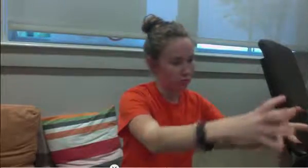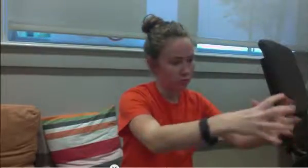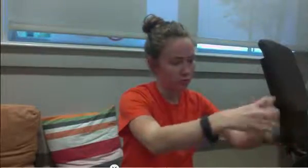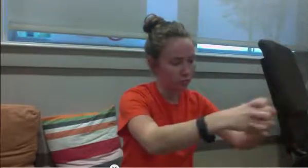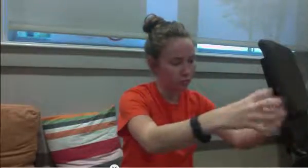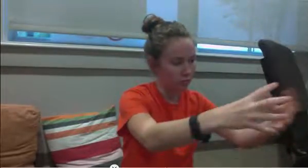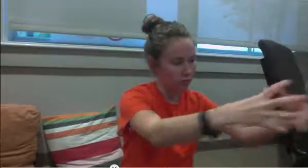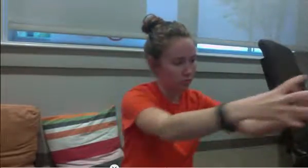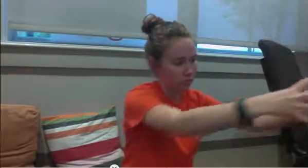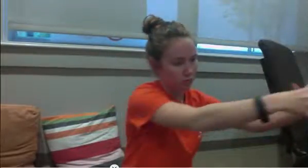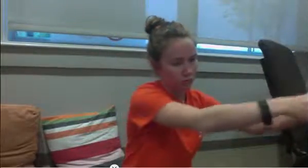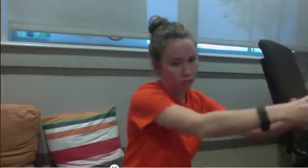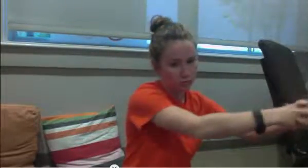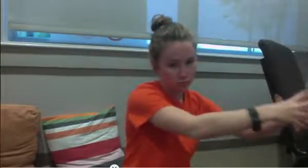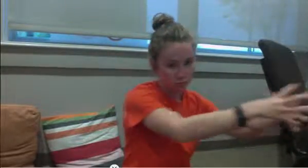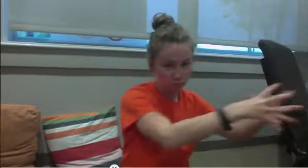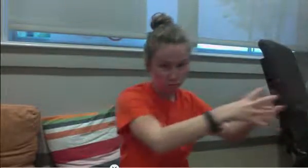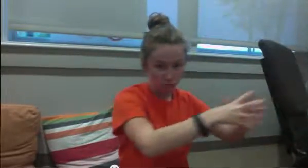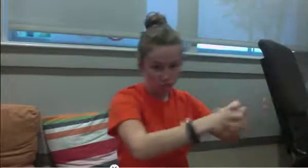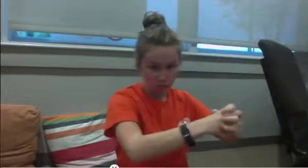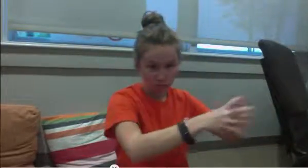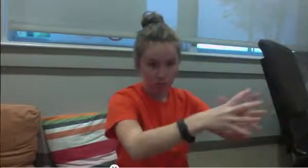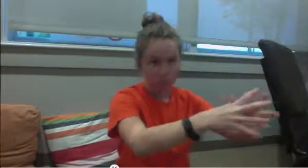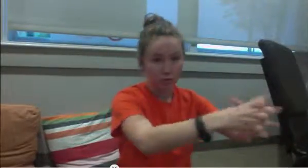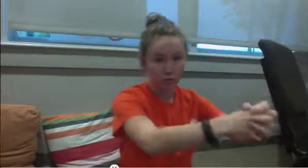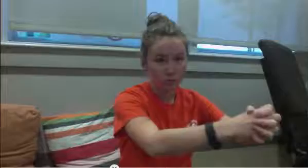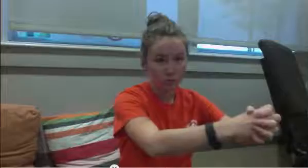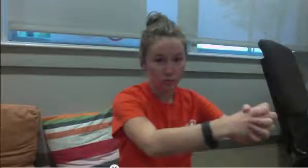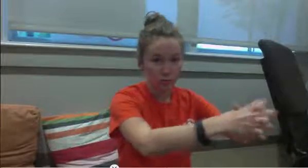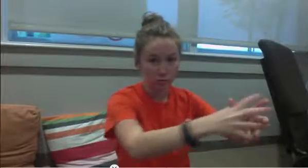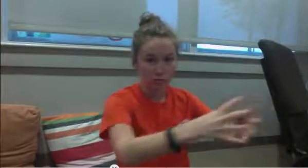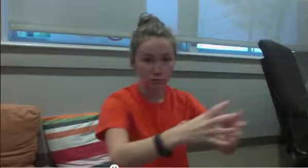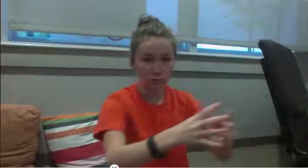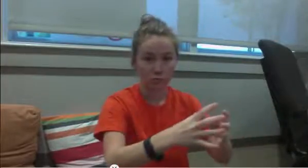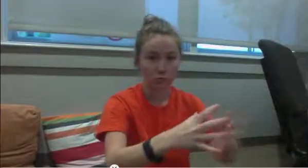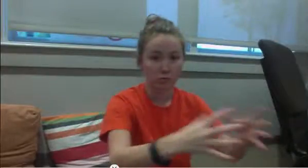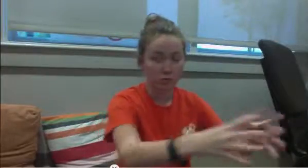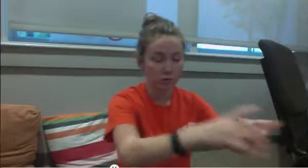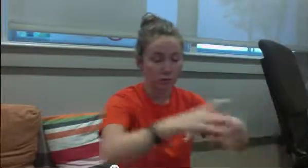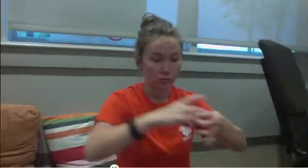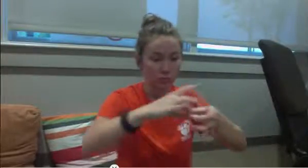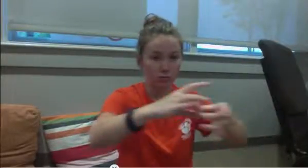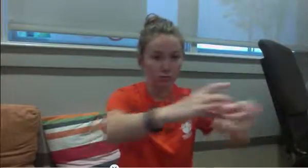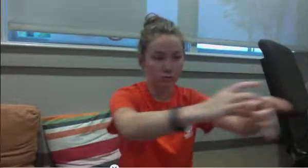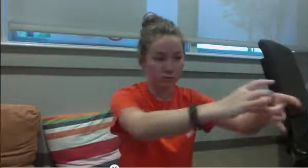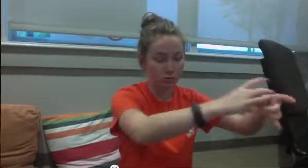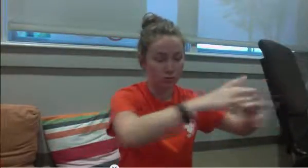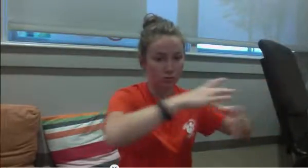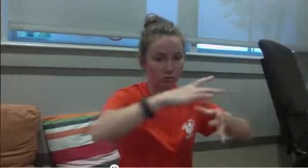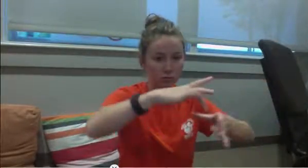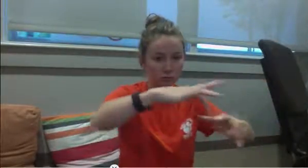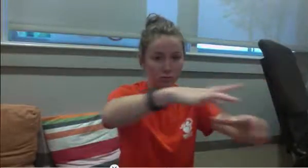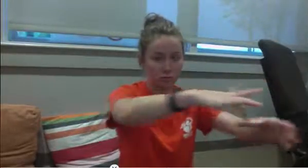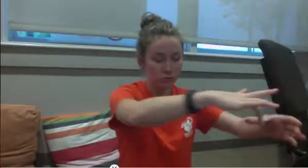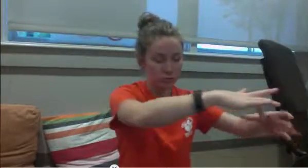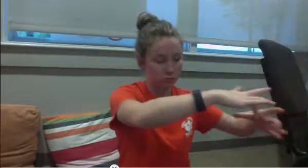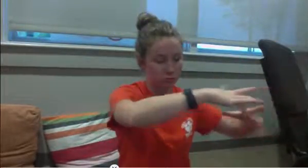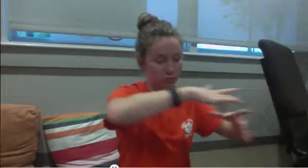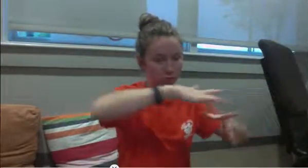And this is what would become the more solid planets. And all of it starts to